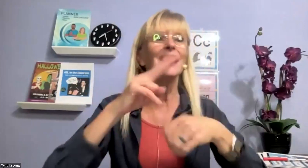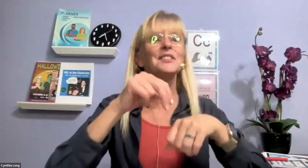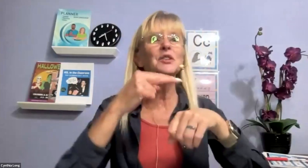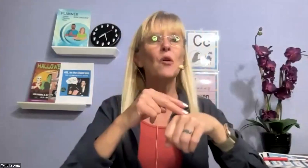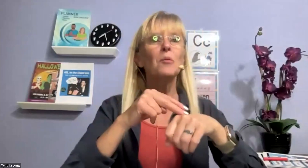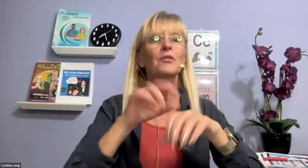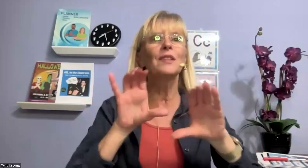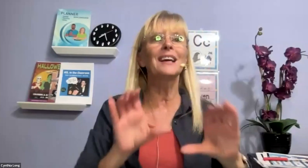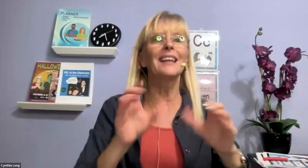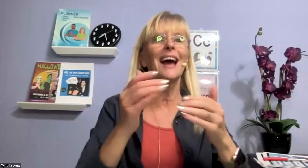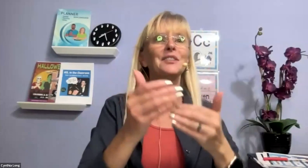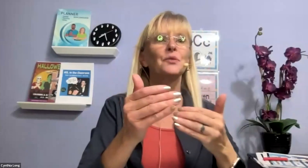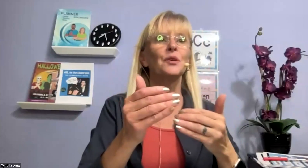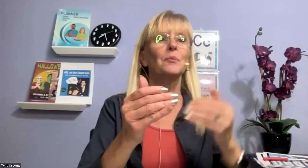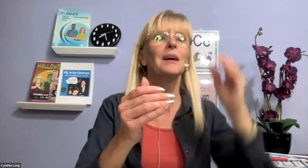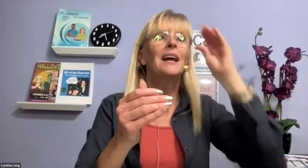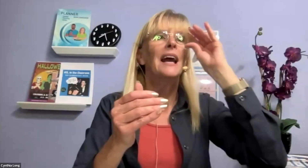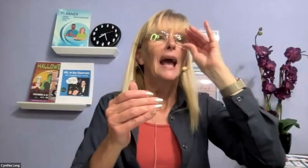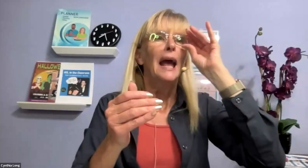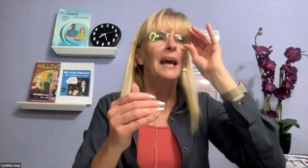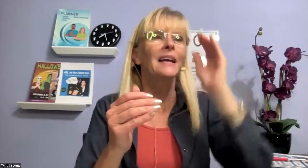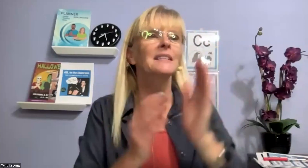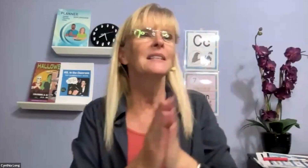is a normal for the classroom. And